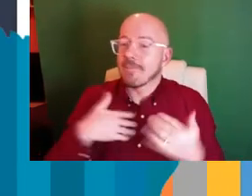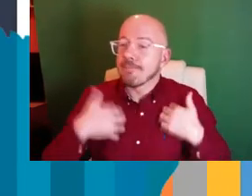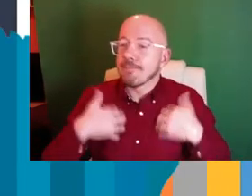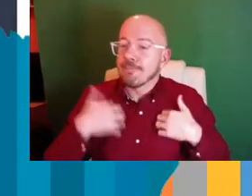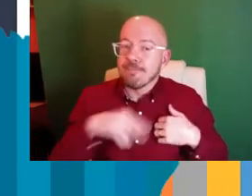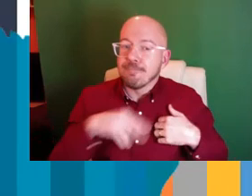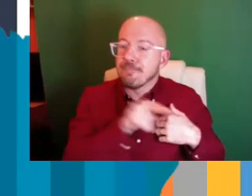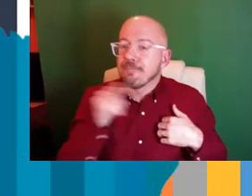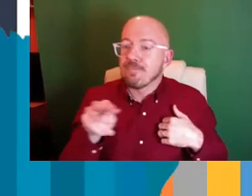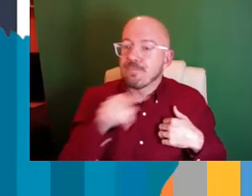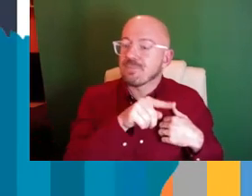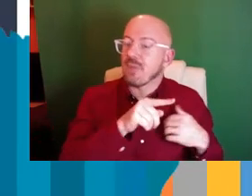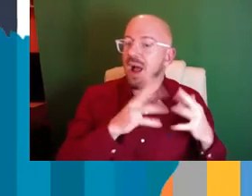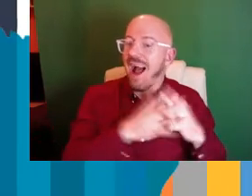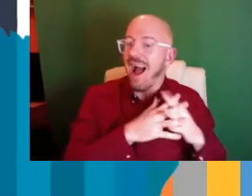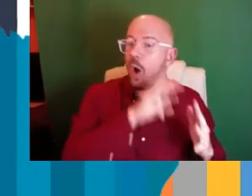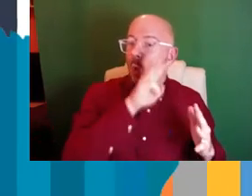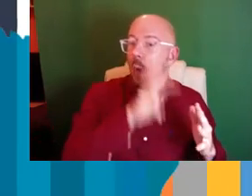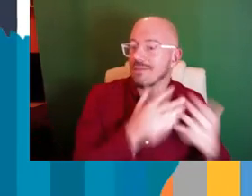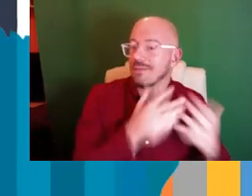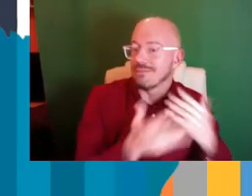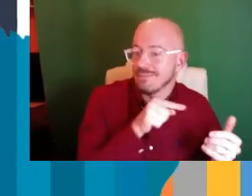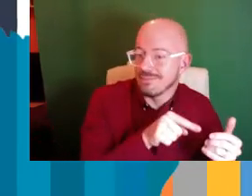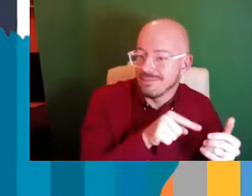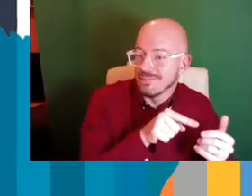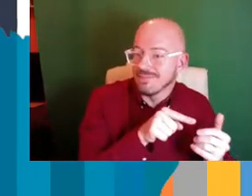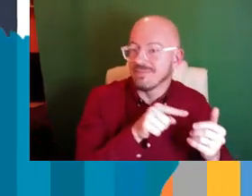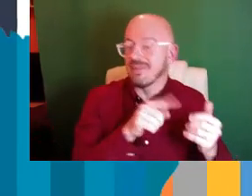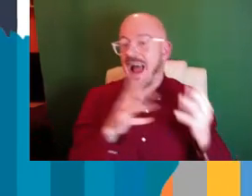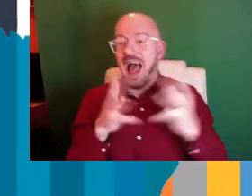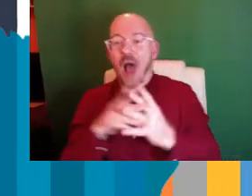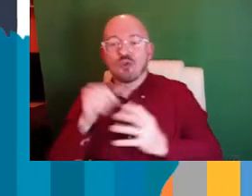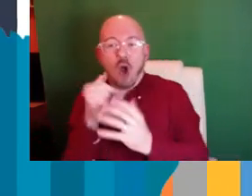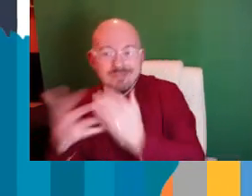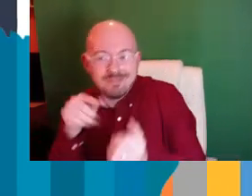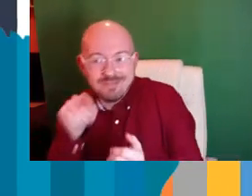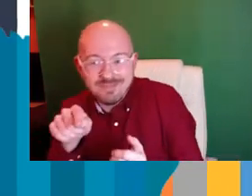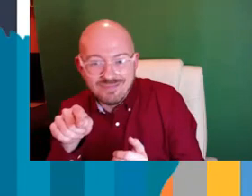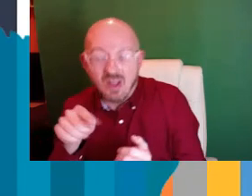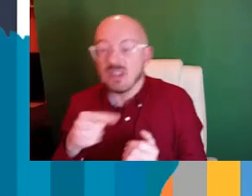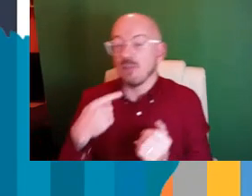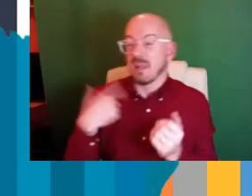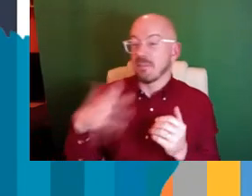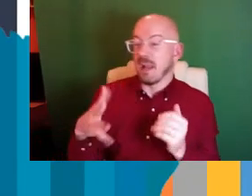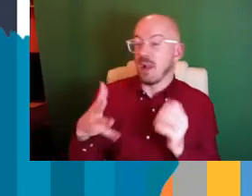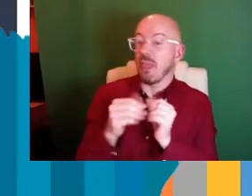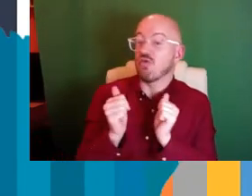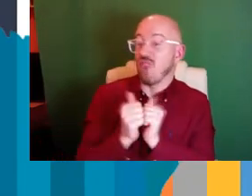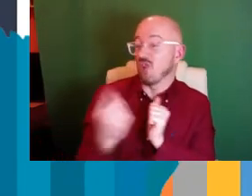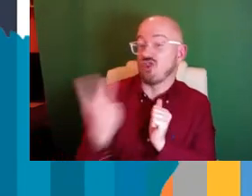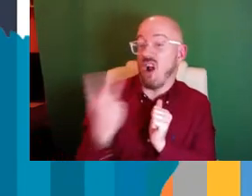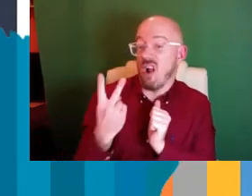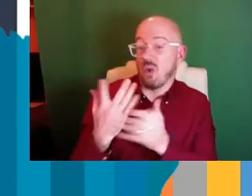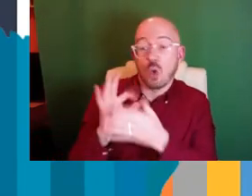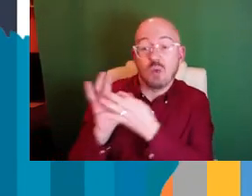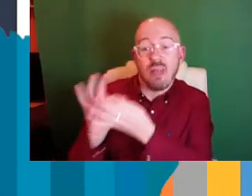So the title of our presentation today is Betting on Deaf Children's Futures, and how far the Scottish and Welsh approaches have gone to